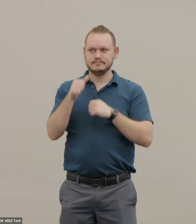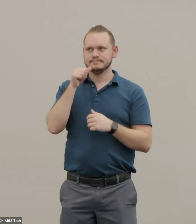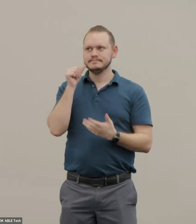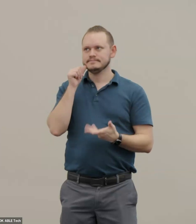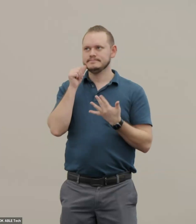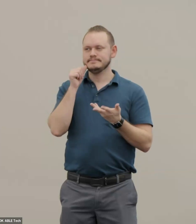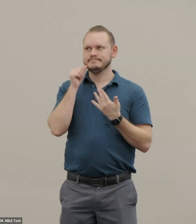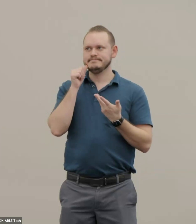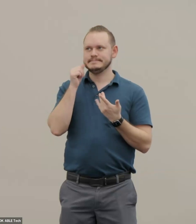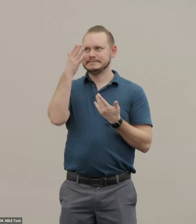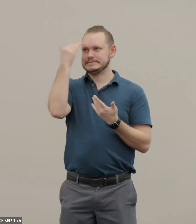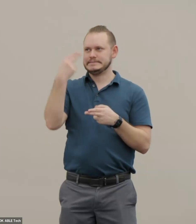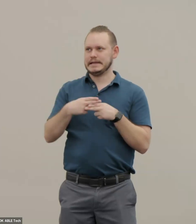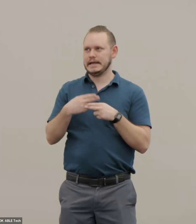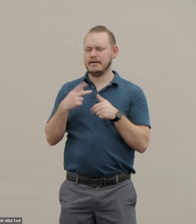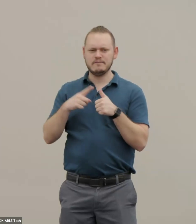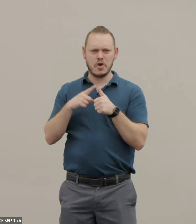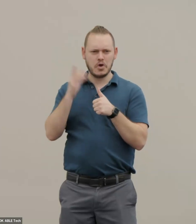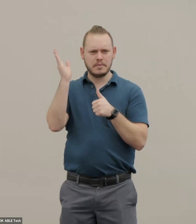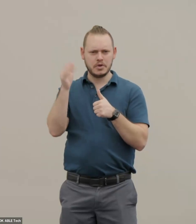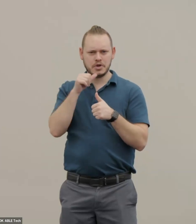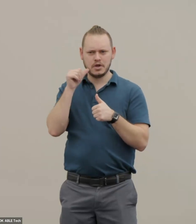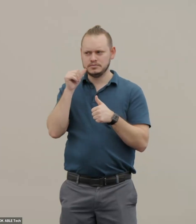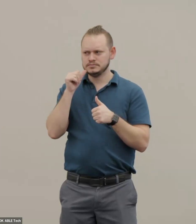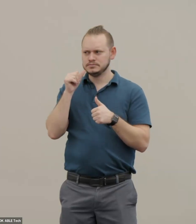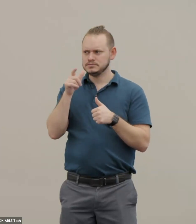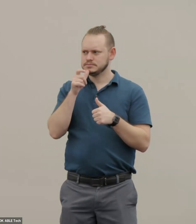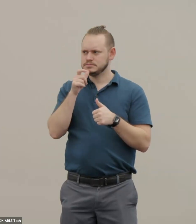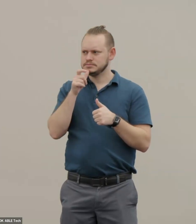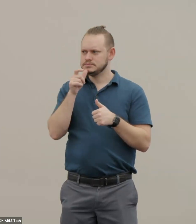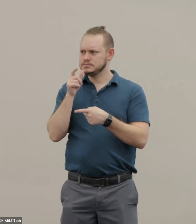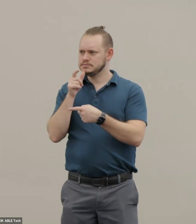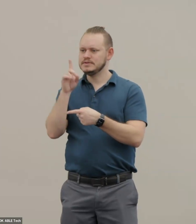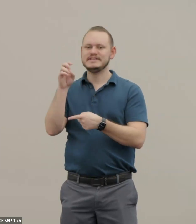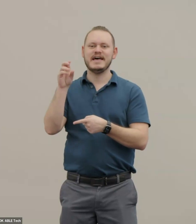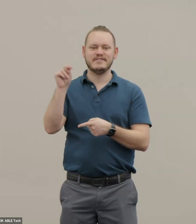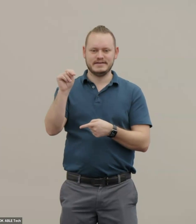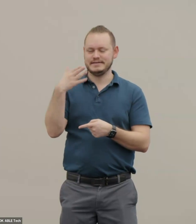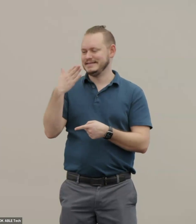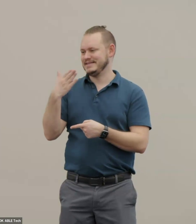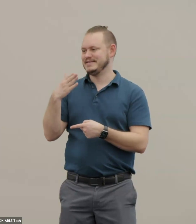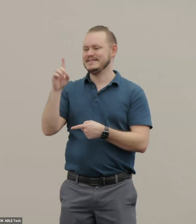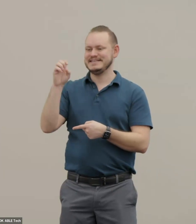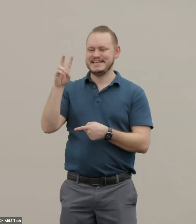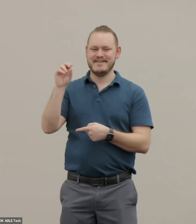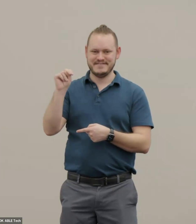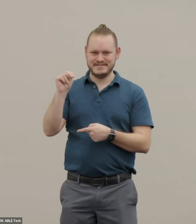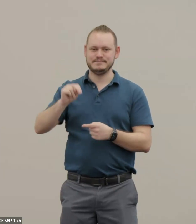sorry, I'm forgetting everybody's names. Our first speaker yesterday, say it again? Devin, thank you so much.